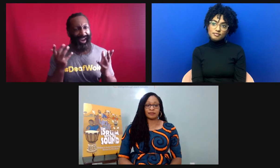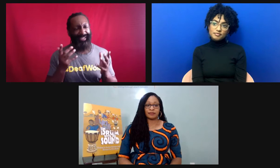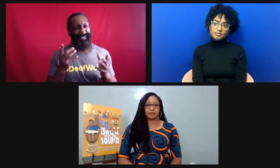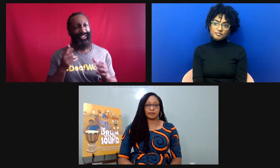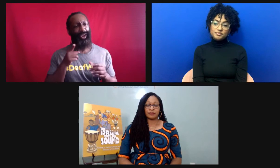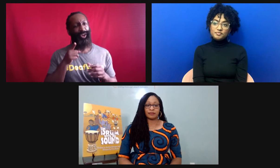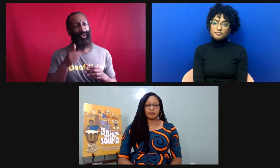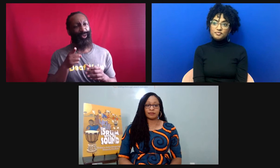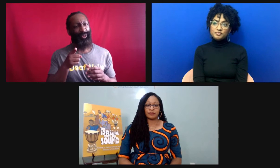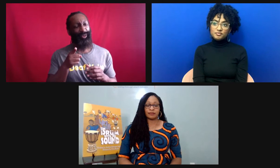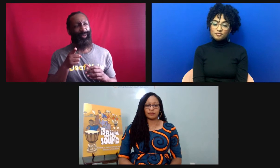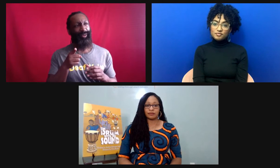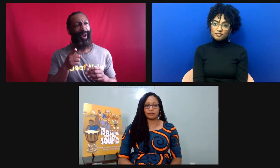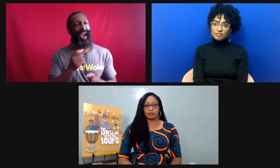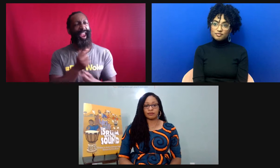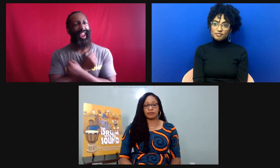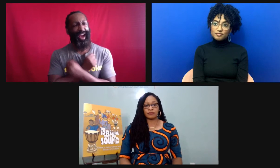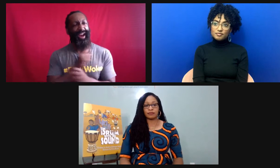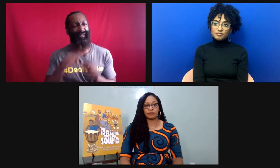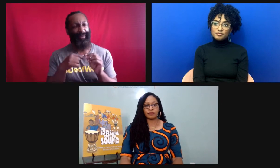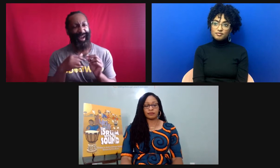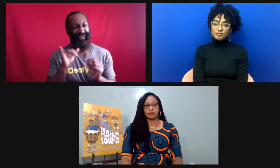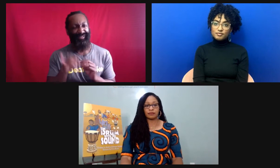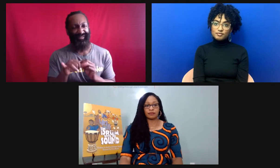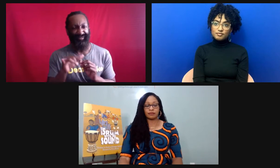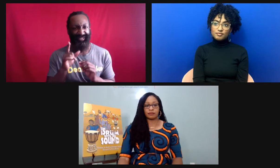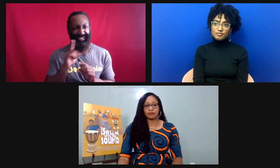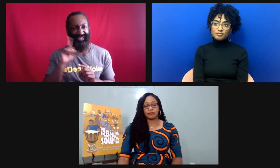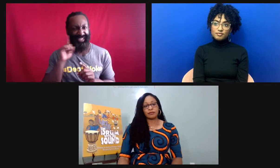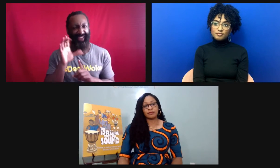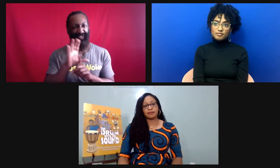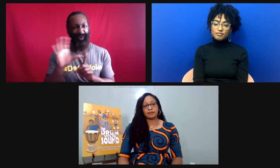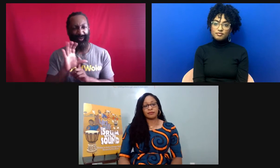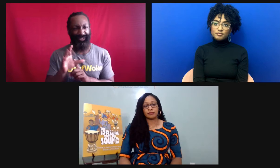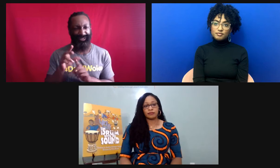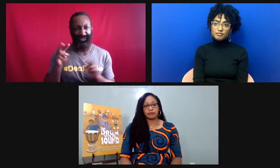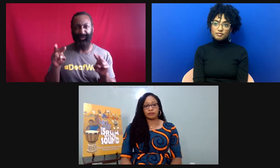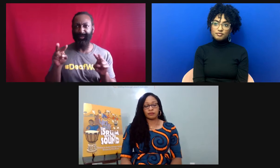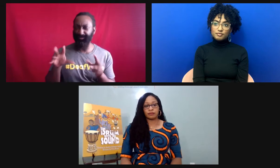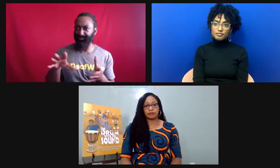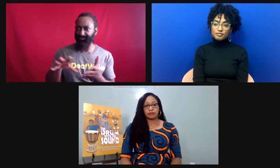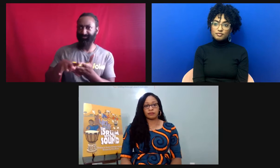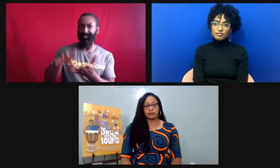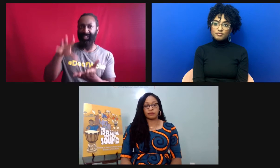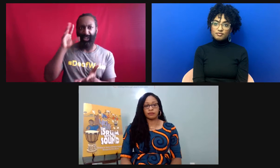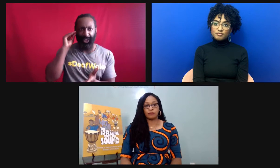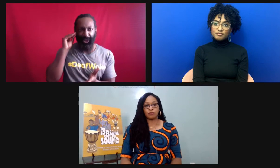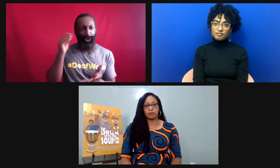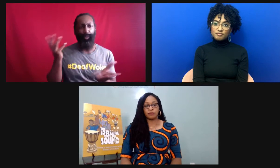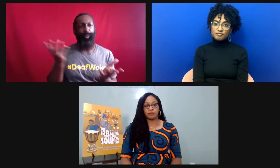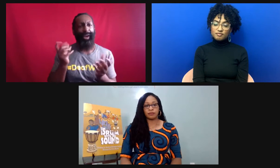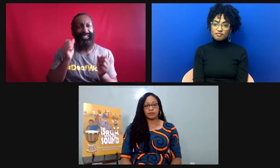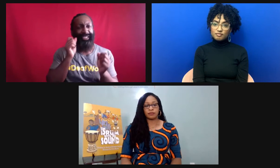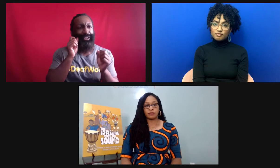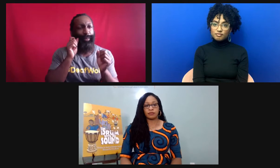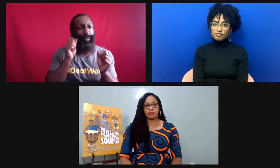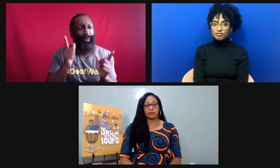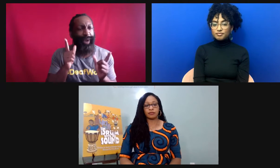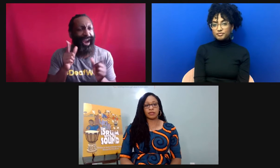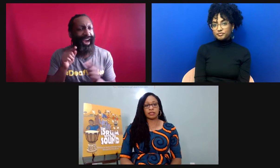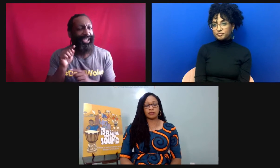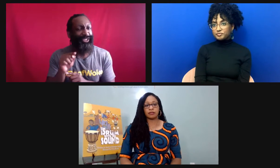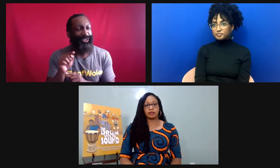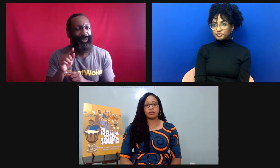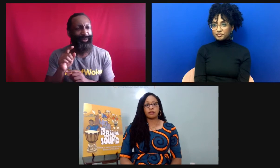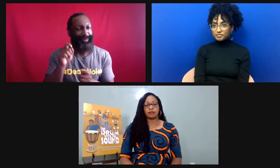So yeah, deaf culture. You know what? What do you love about deaf culture? You know, you were exposed,